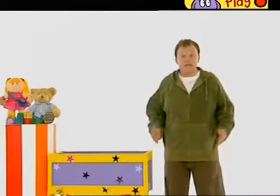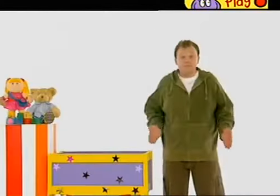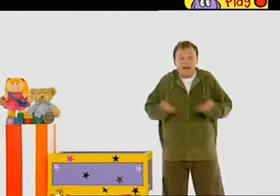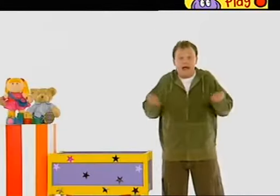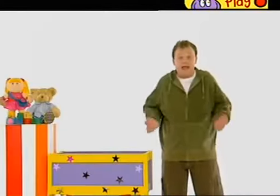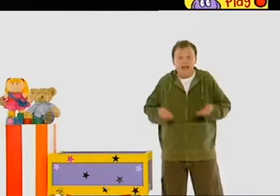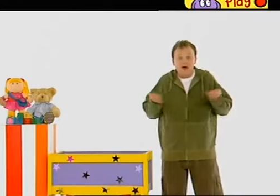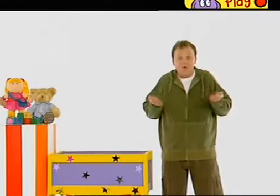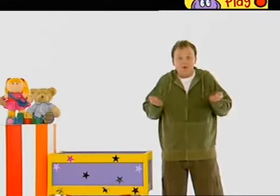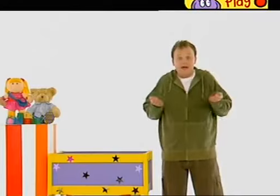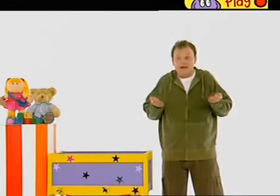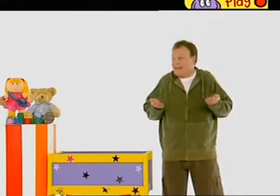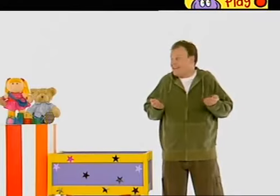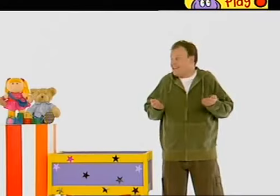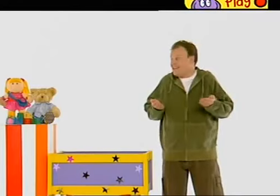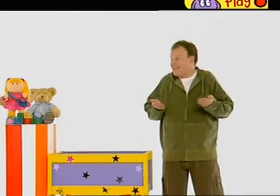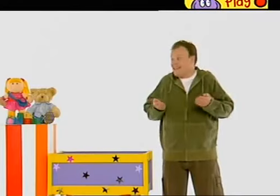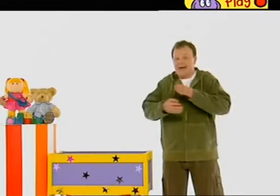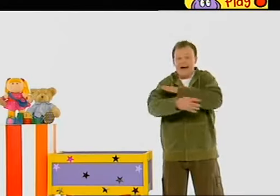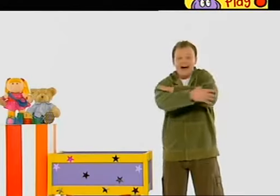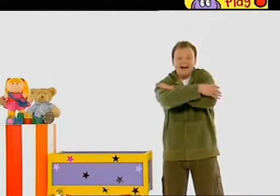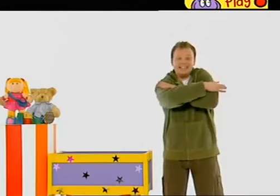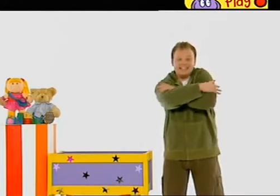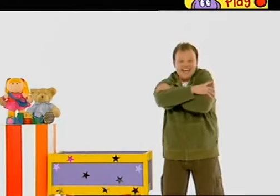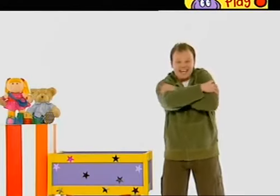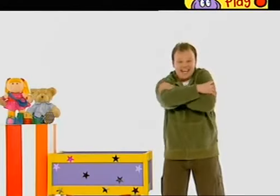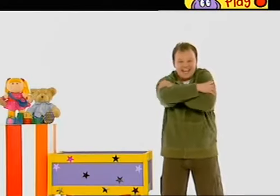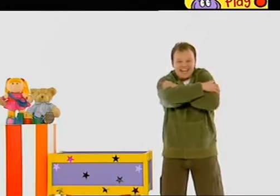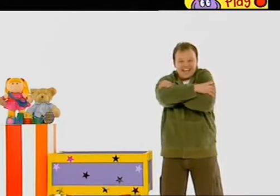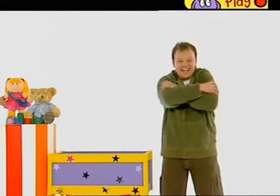Let's play with a teddy.